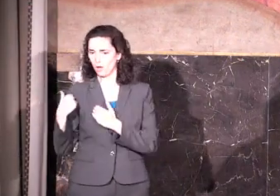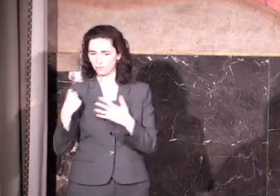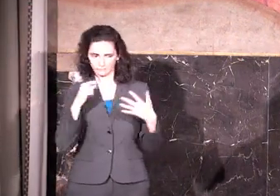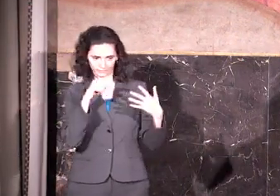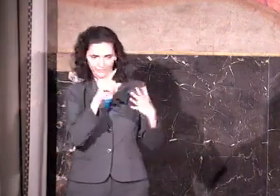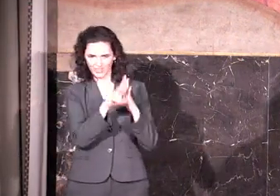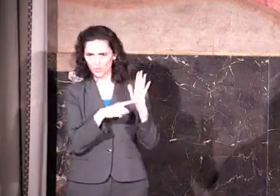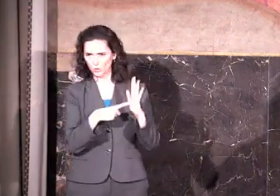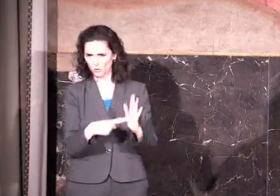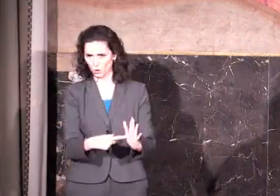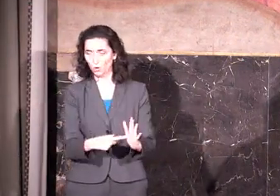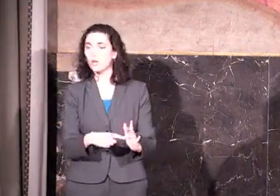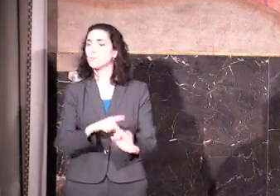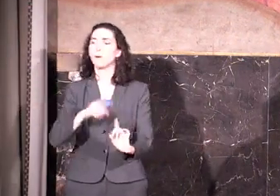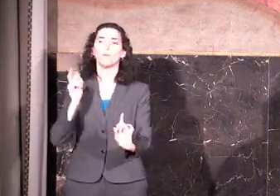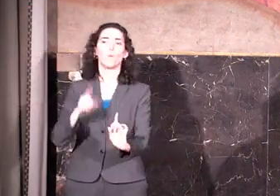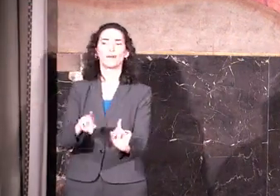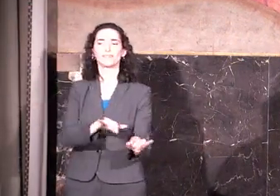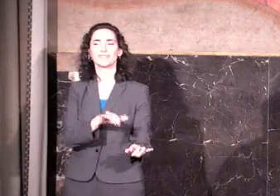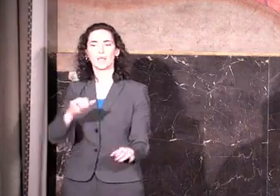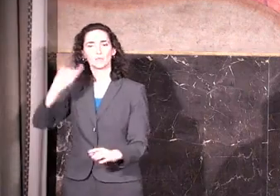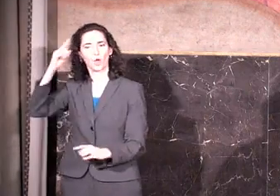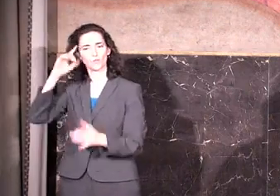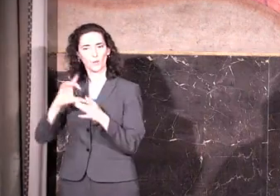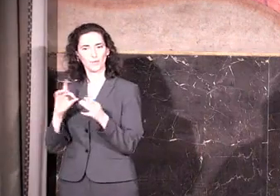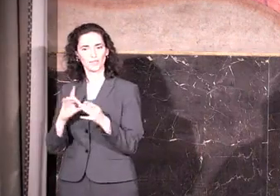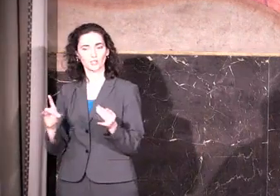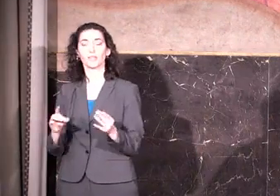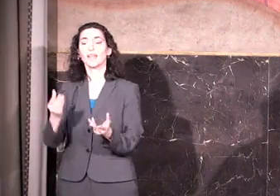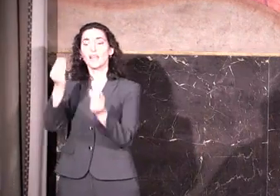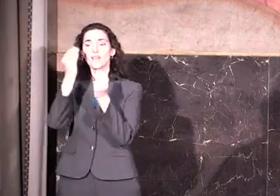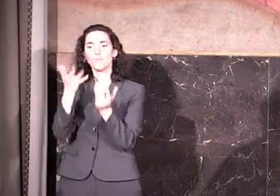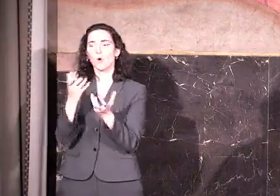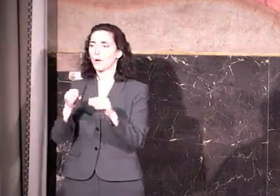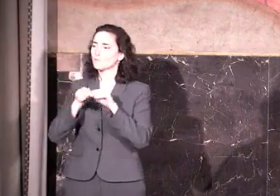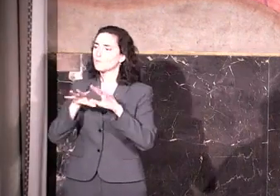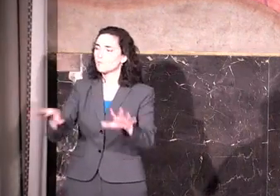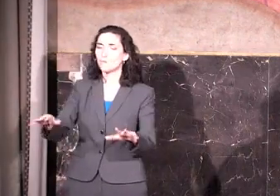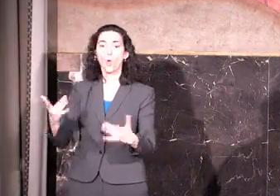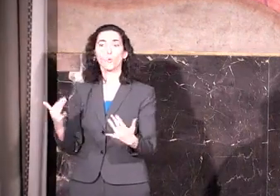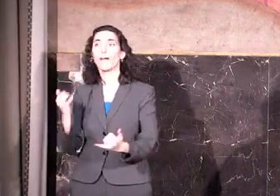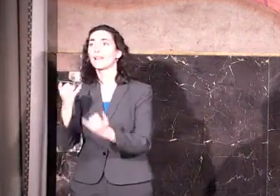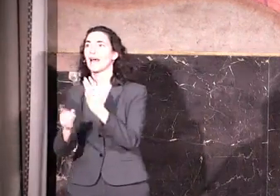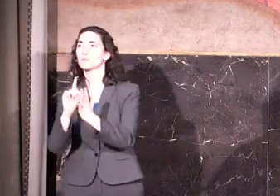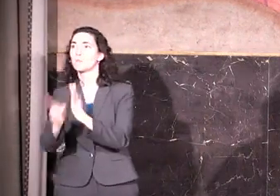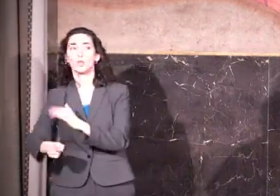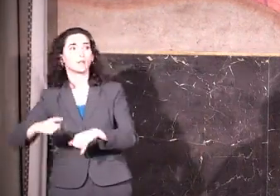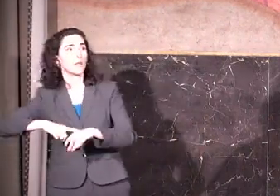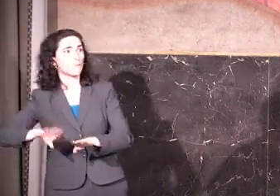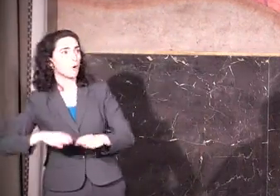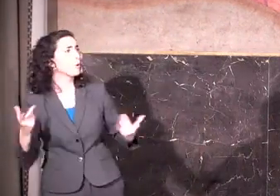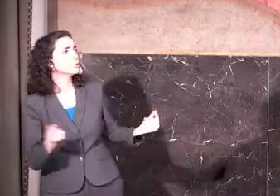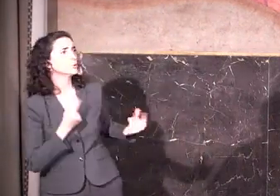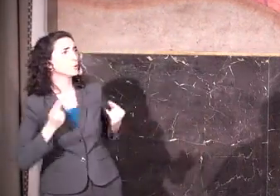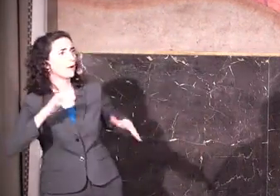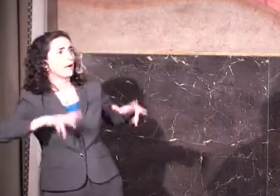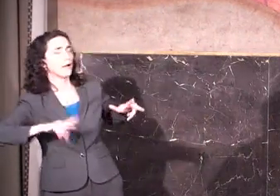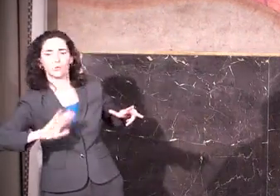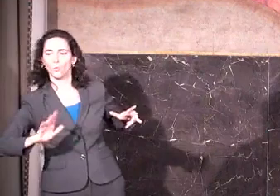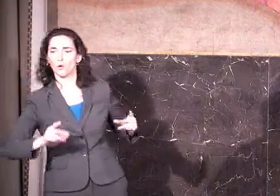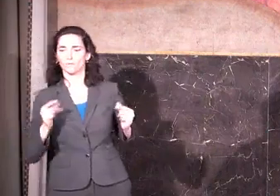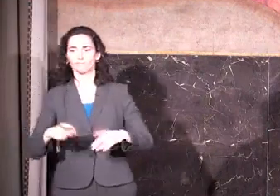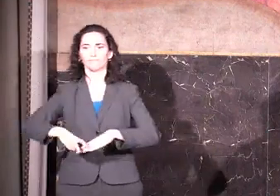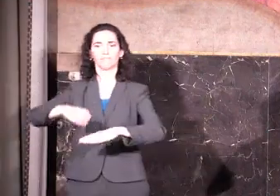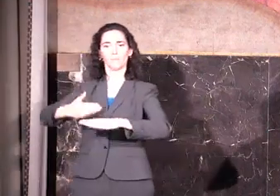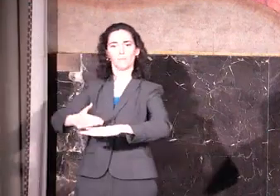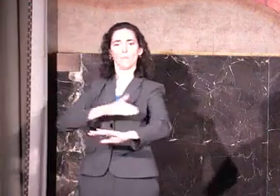simple message, as the Governor has stated. We want to get the information out well in front of businesses being allowed to open, so there's no misunderstanding. There's